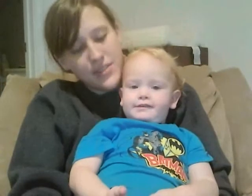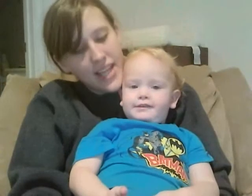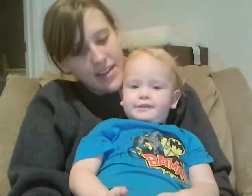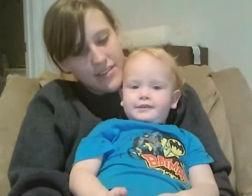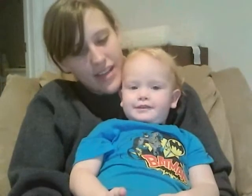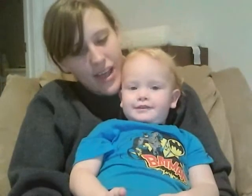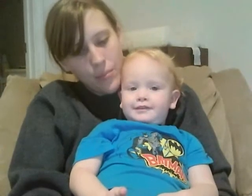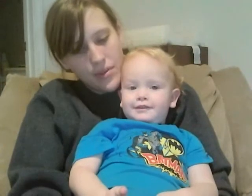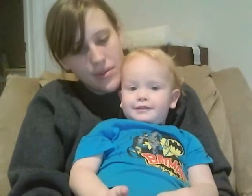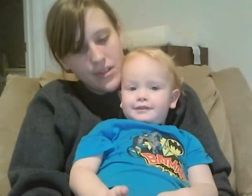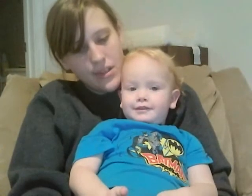again. Help.